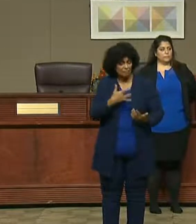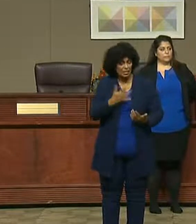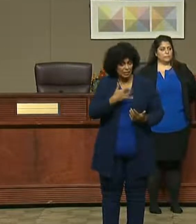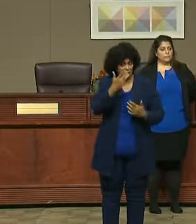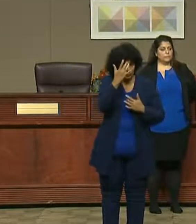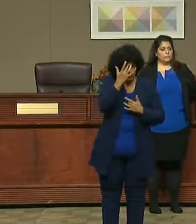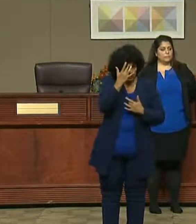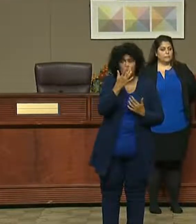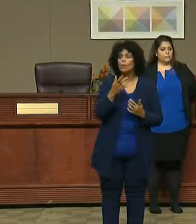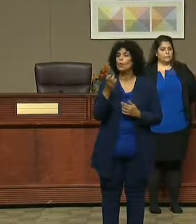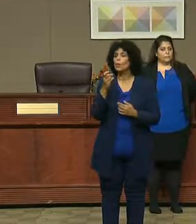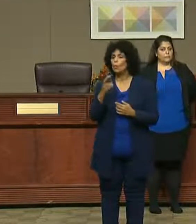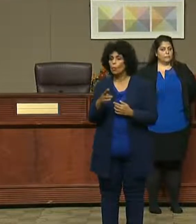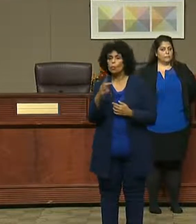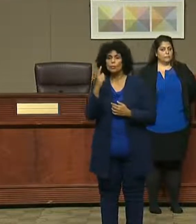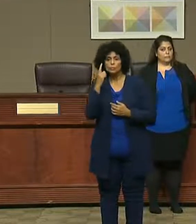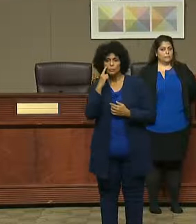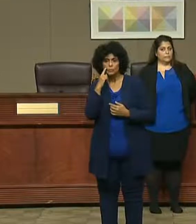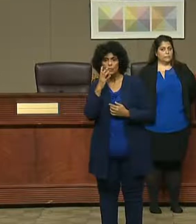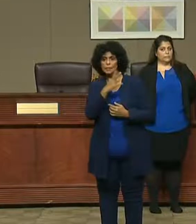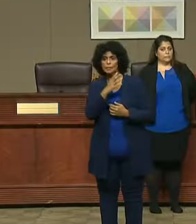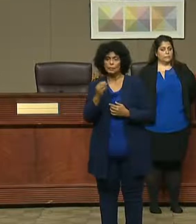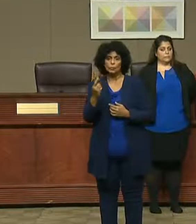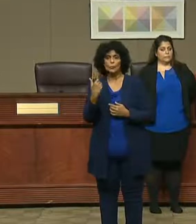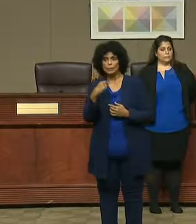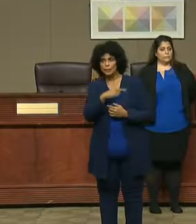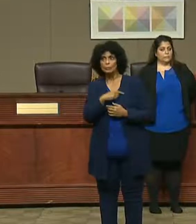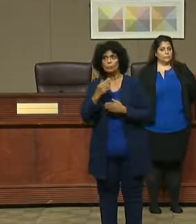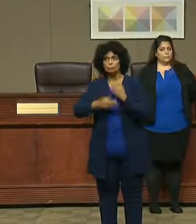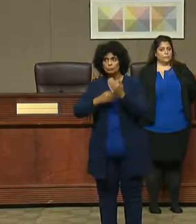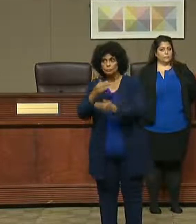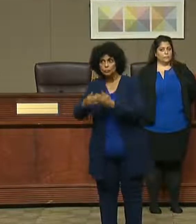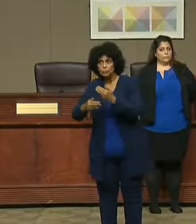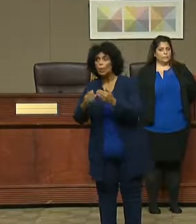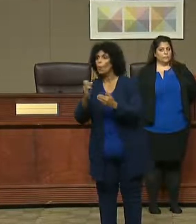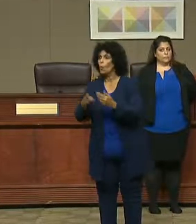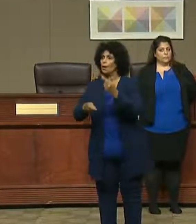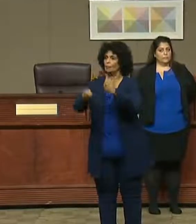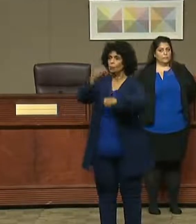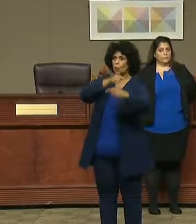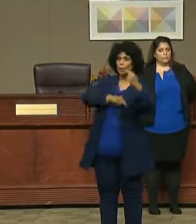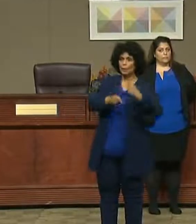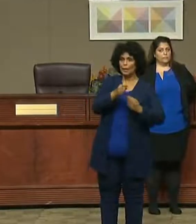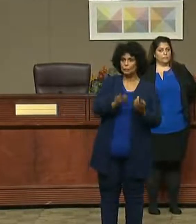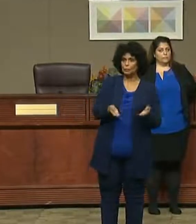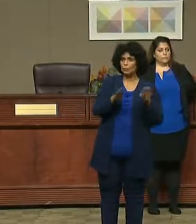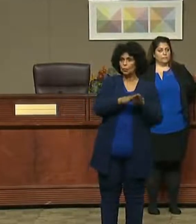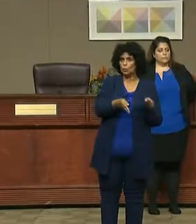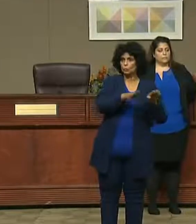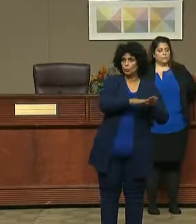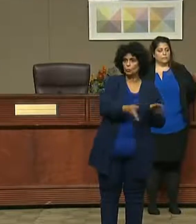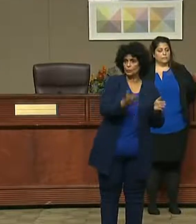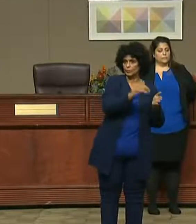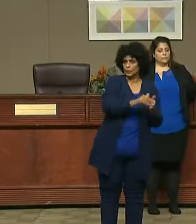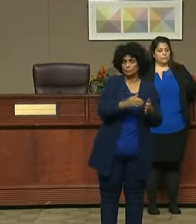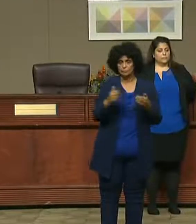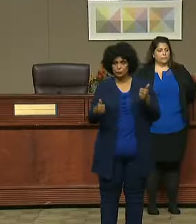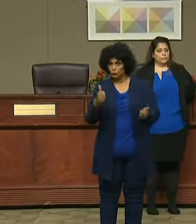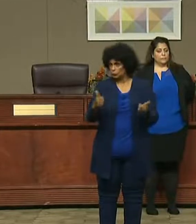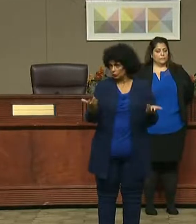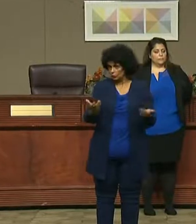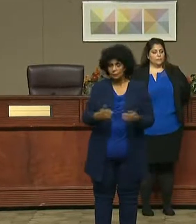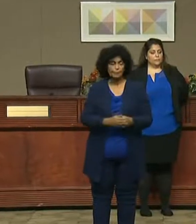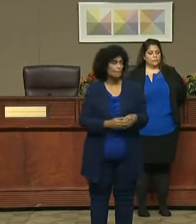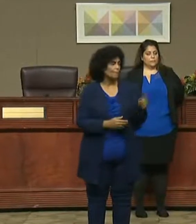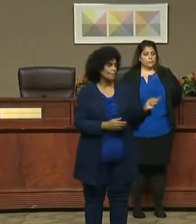enough, or do you think we're on the track to have to go and shut down again? On the first one, the last time that the data